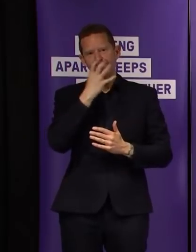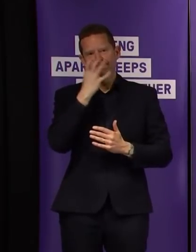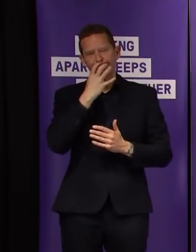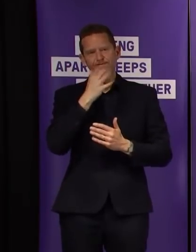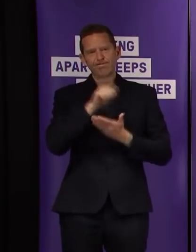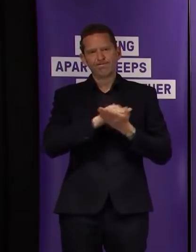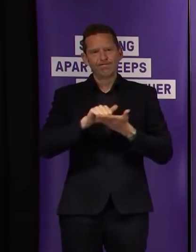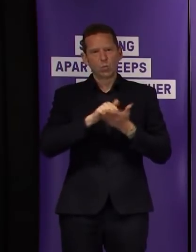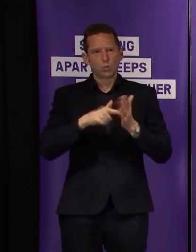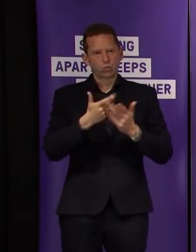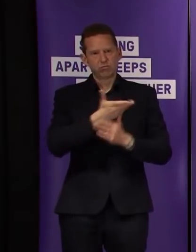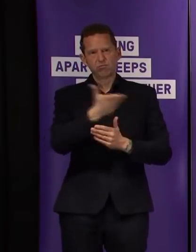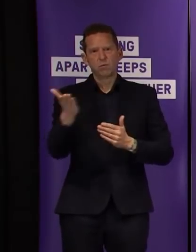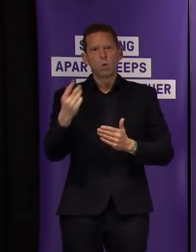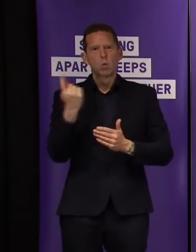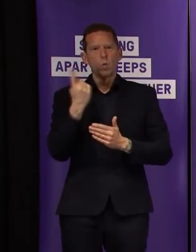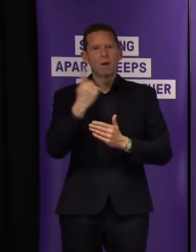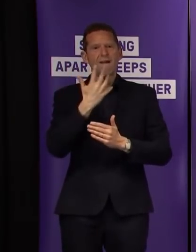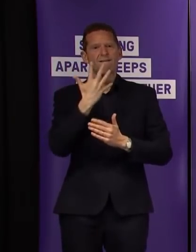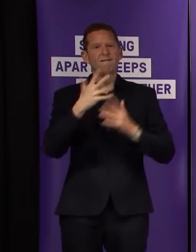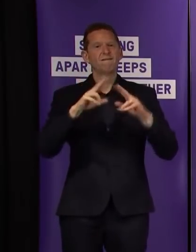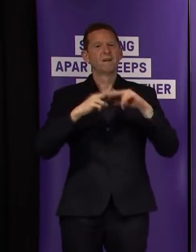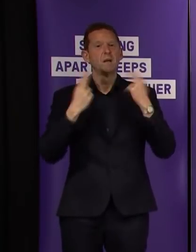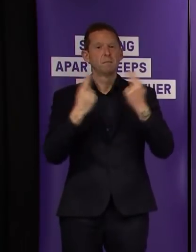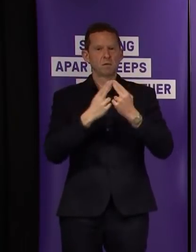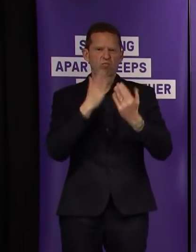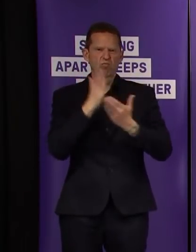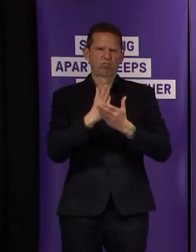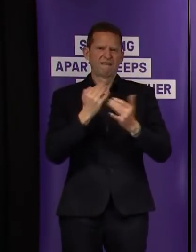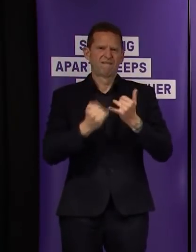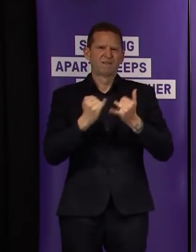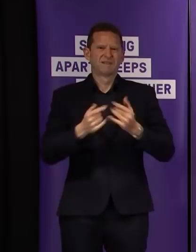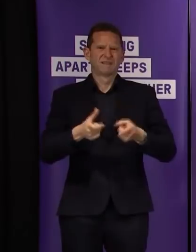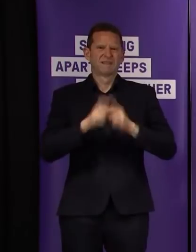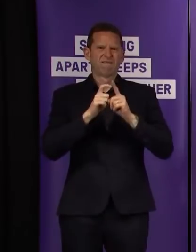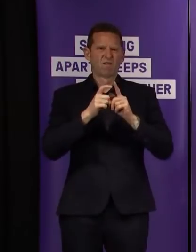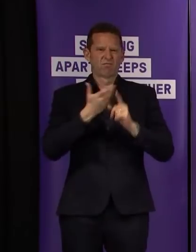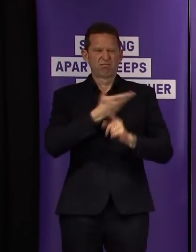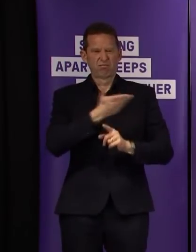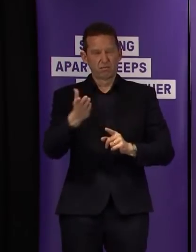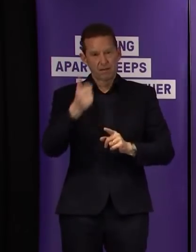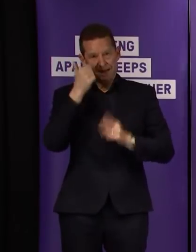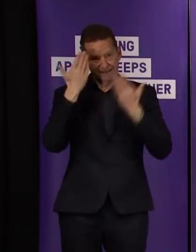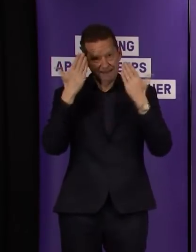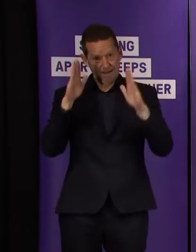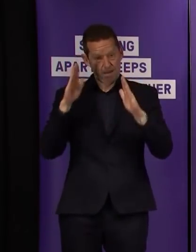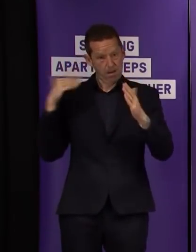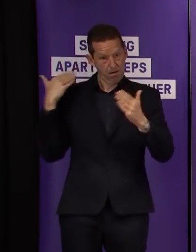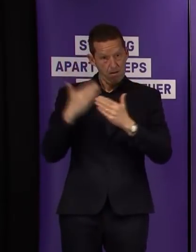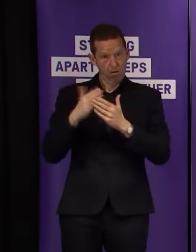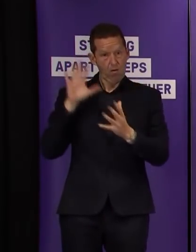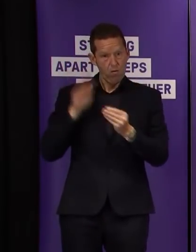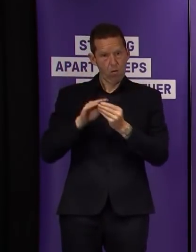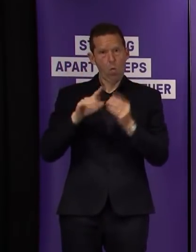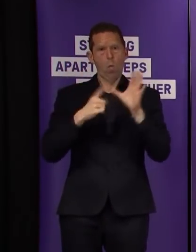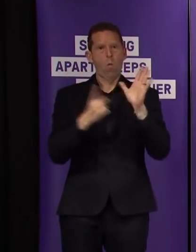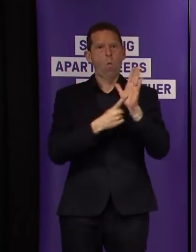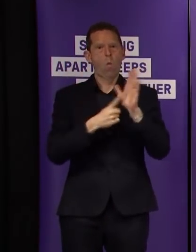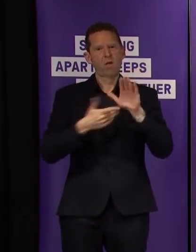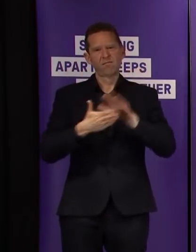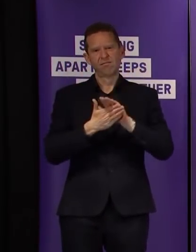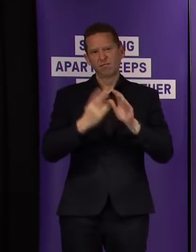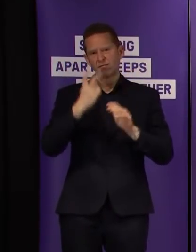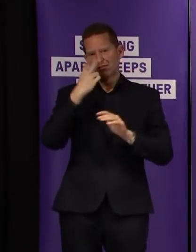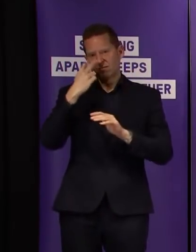each of those 5 families. This will be a very difficult time for them. All of those deaths are linked to aged care outbreaks. There